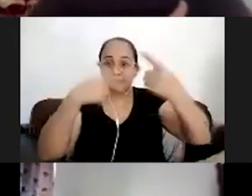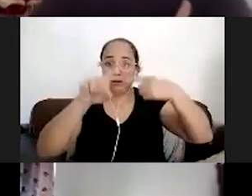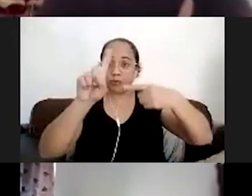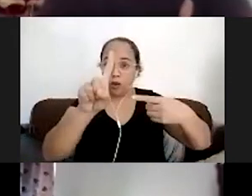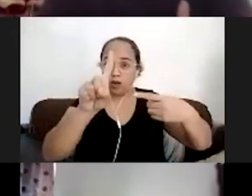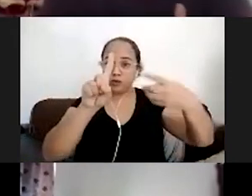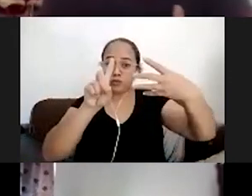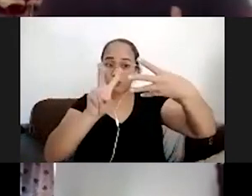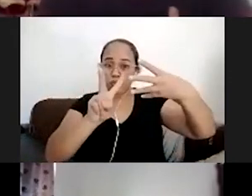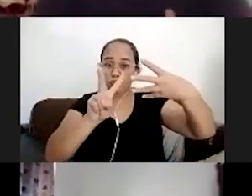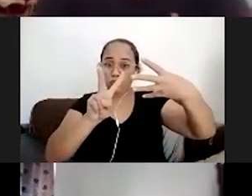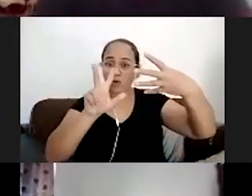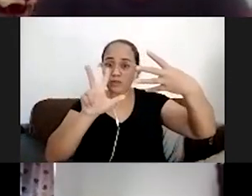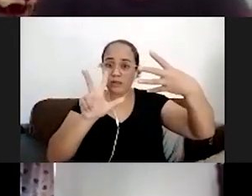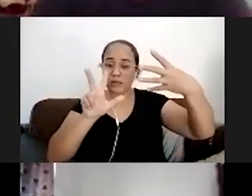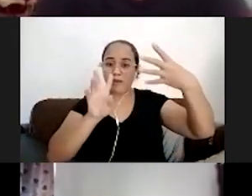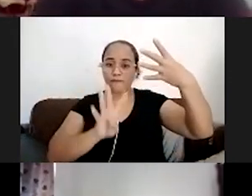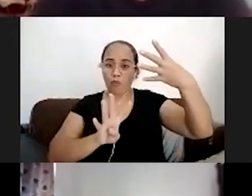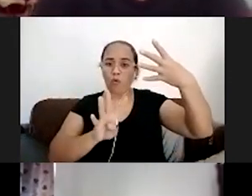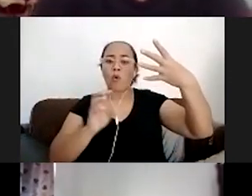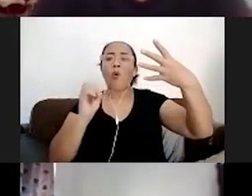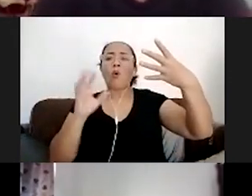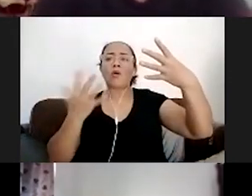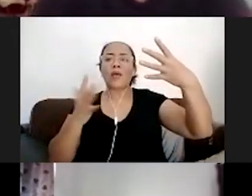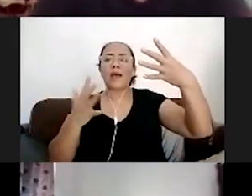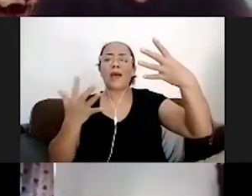3, 4, or none of the above.